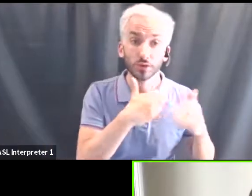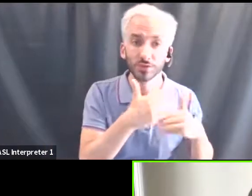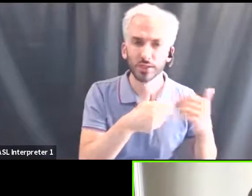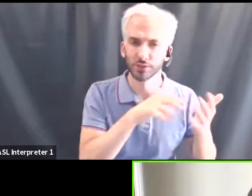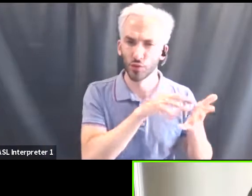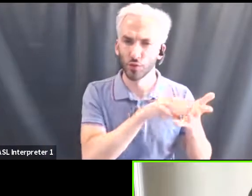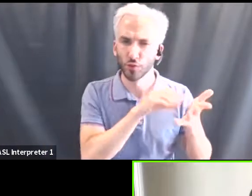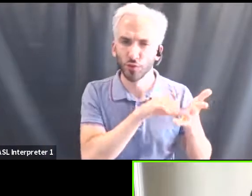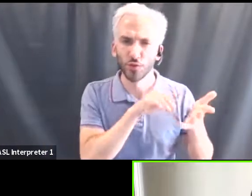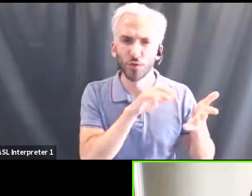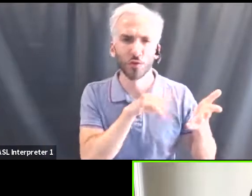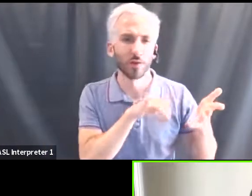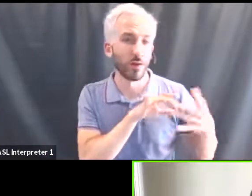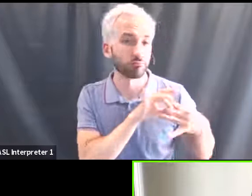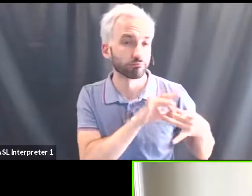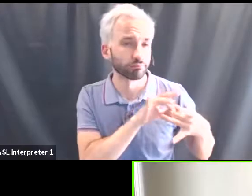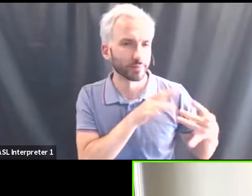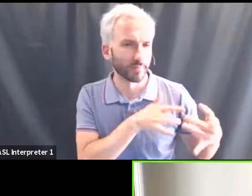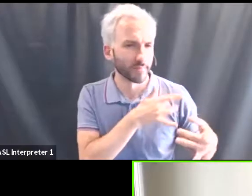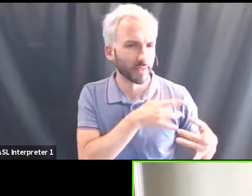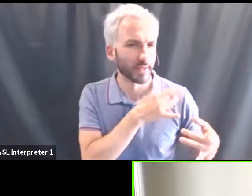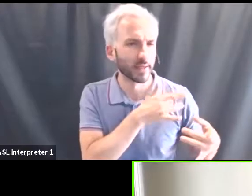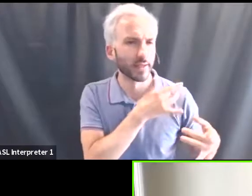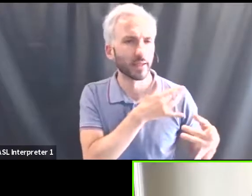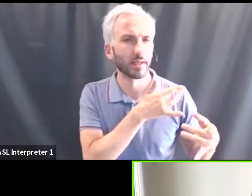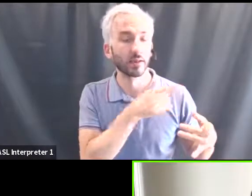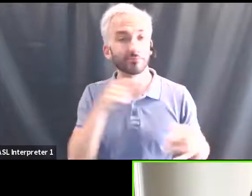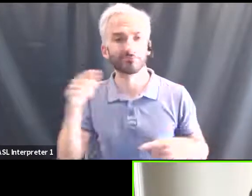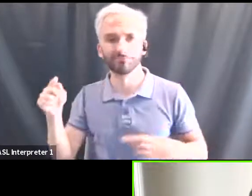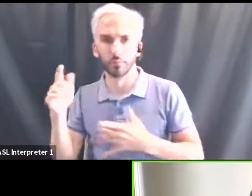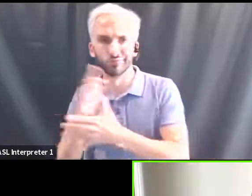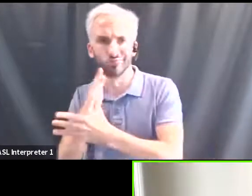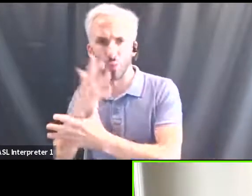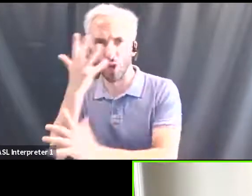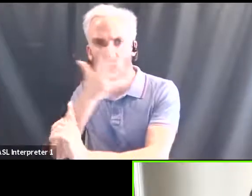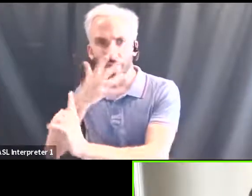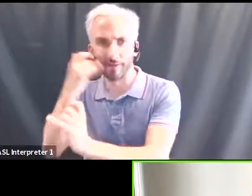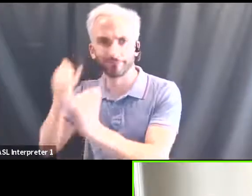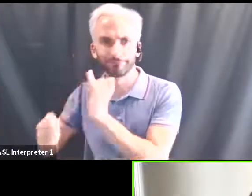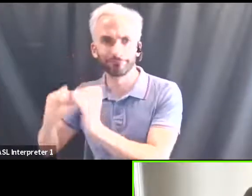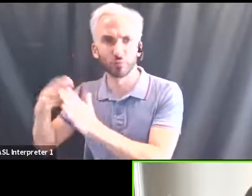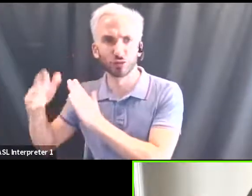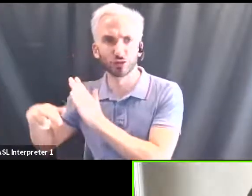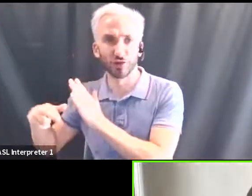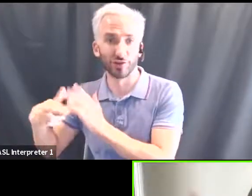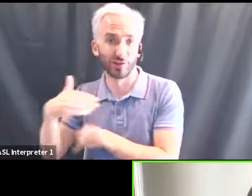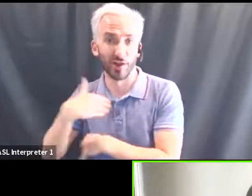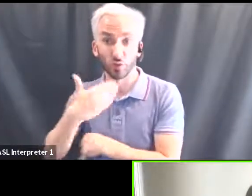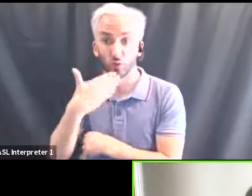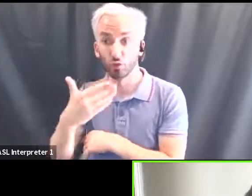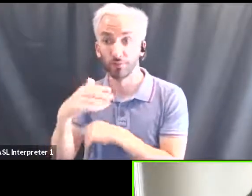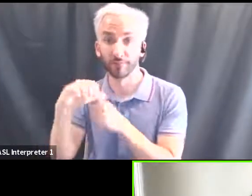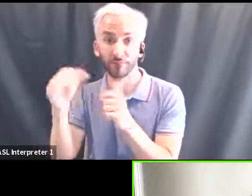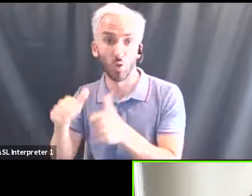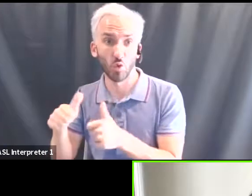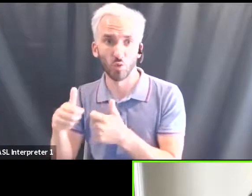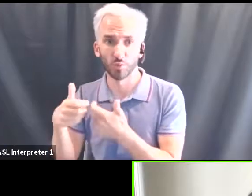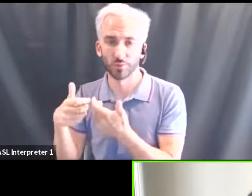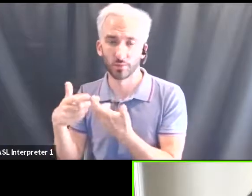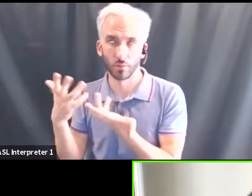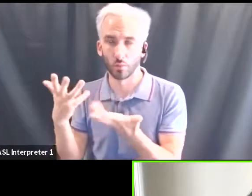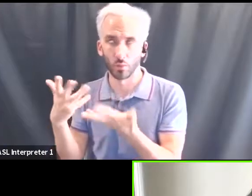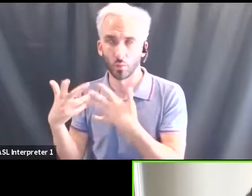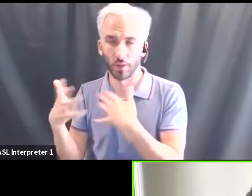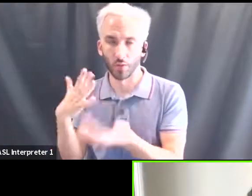the feeling, as opposed to what it looks like. And if it has, I don't know, good form, or I don't know, whatever white